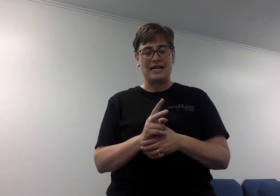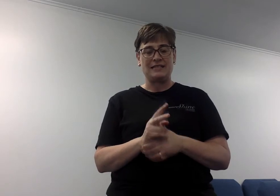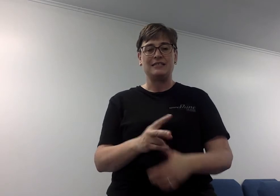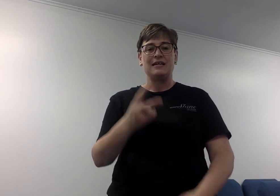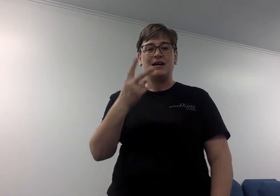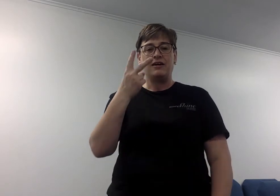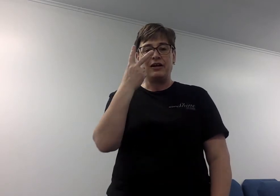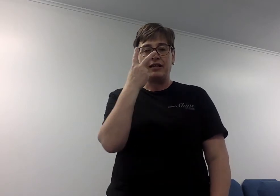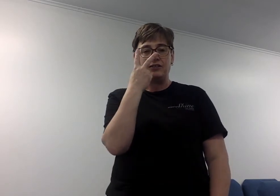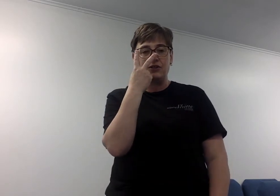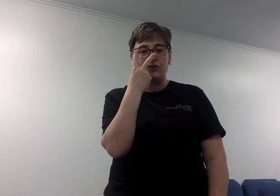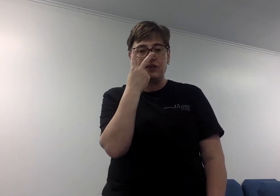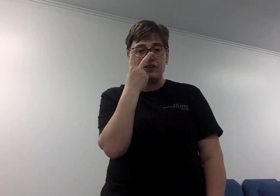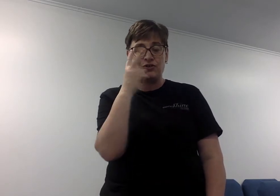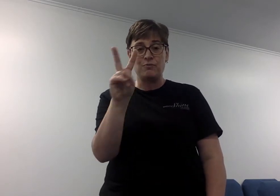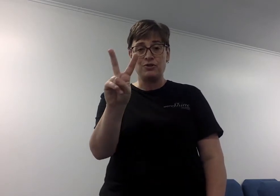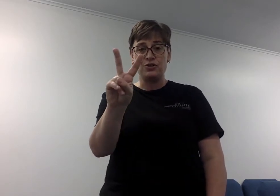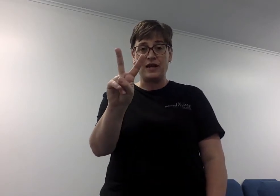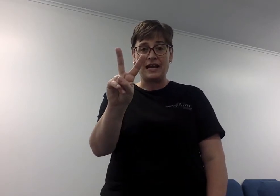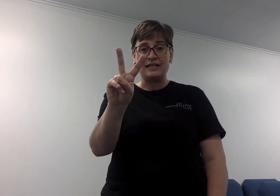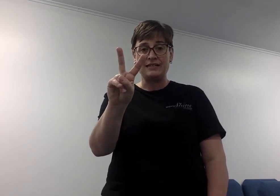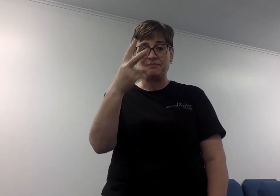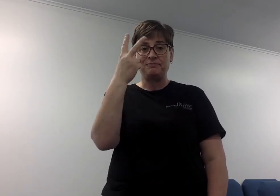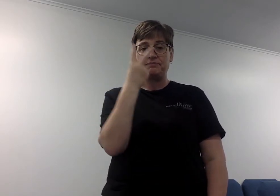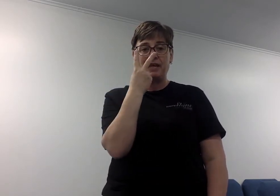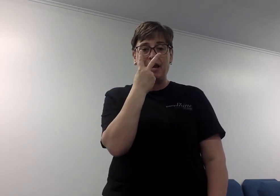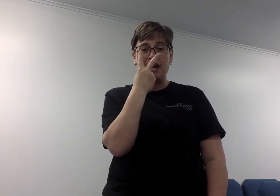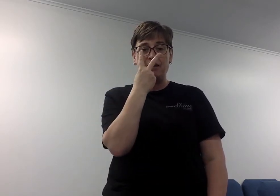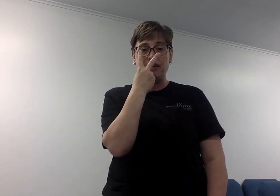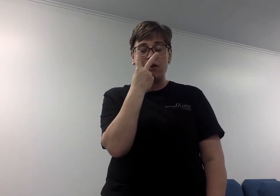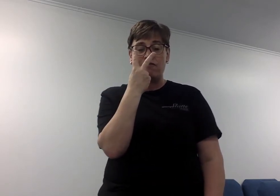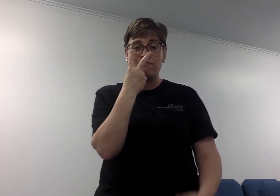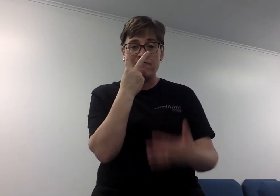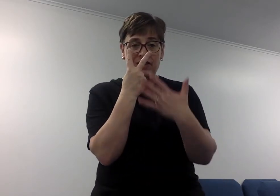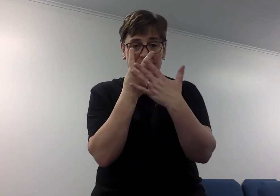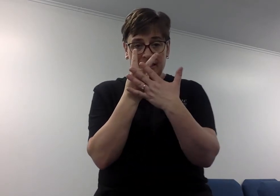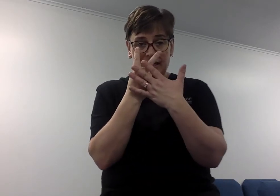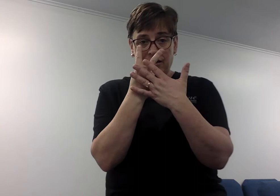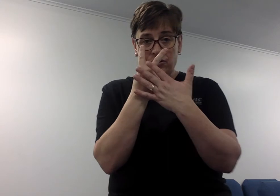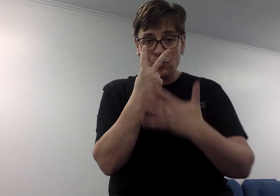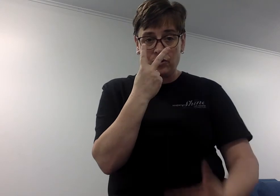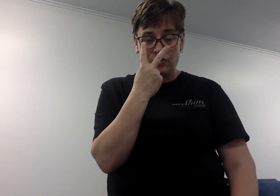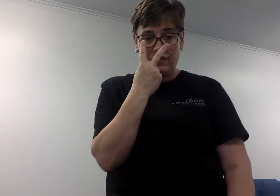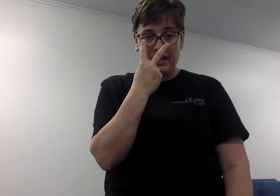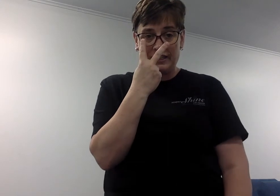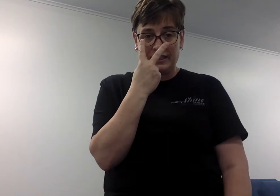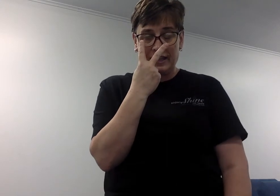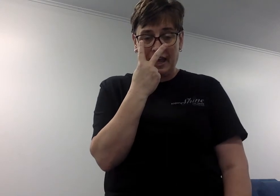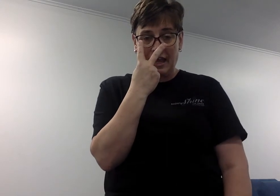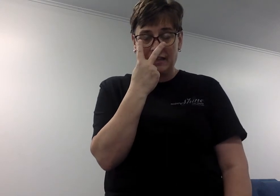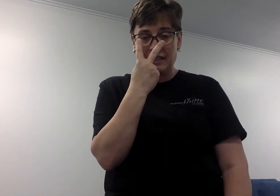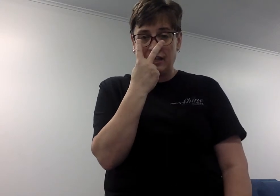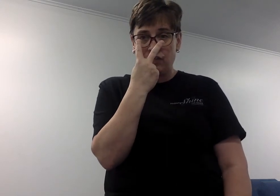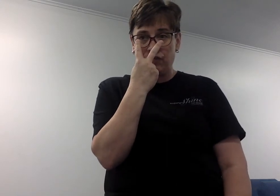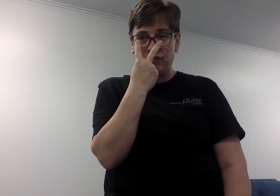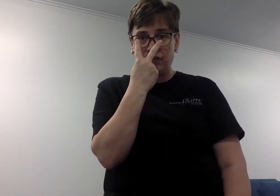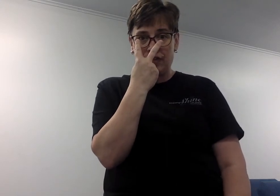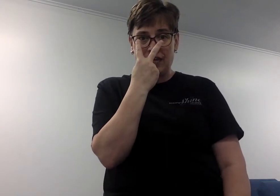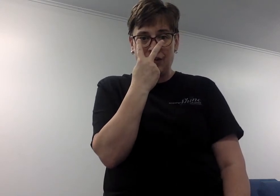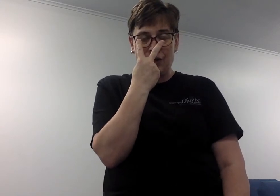hands. Okay, so you've got your number 2 hand, and they're facing towards your face. And it's like you're taking your